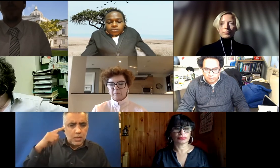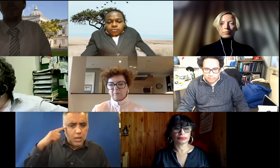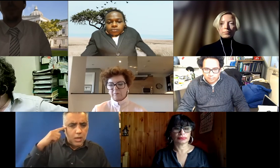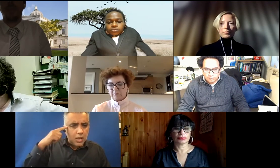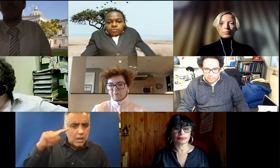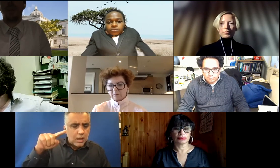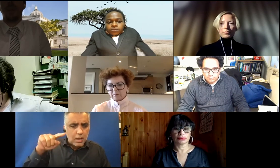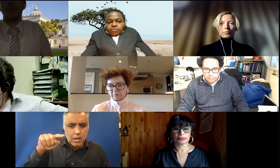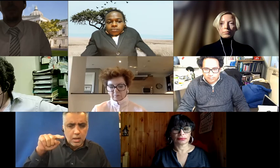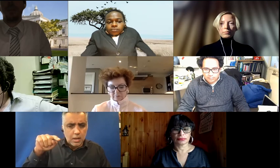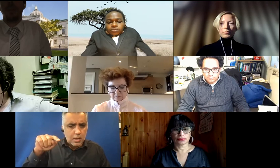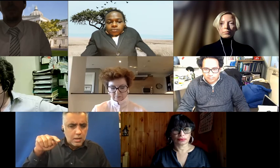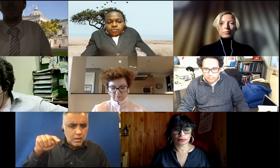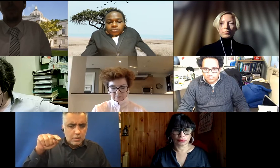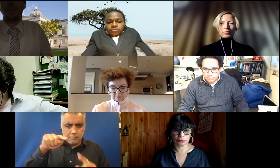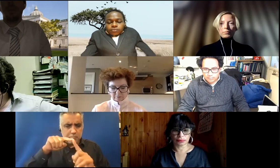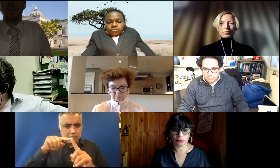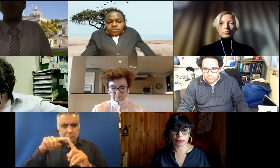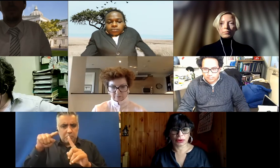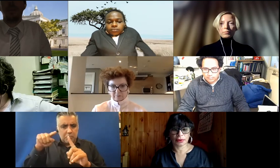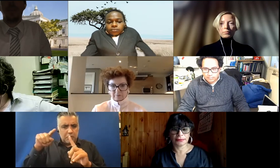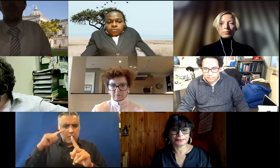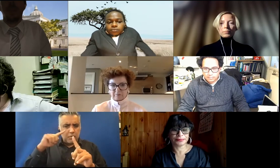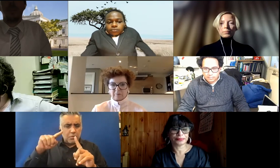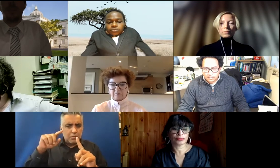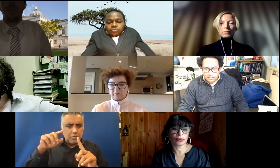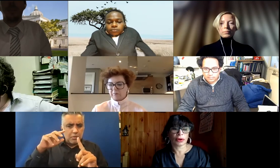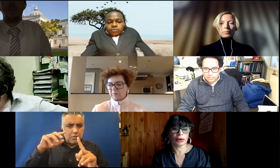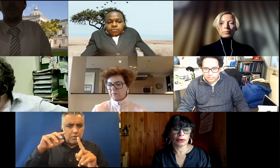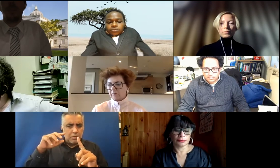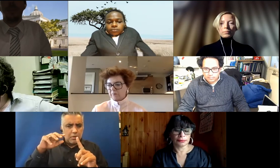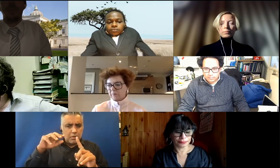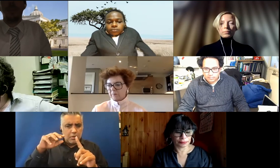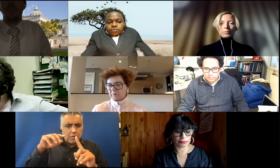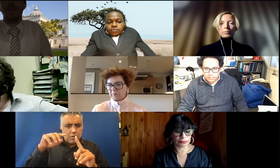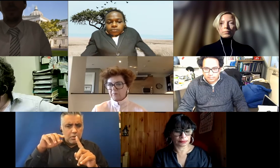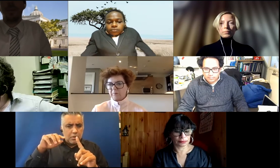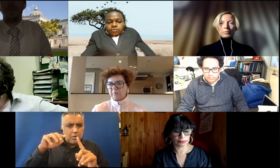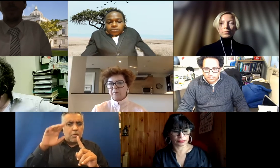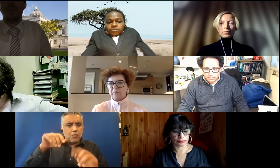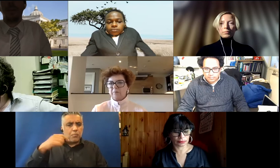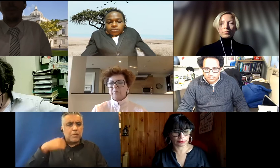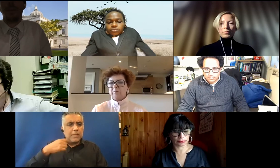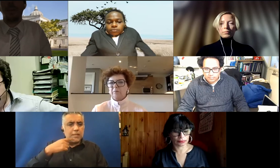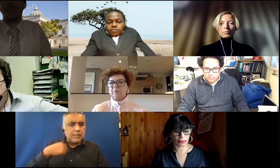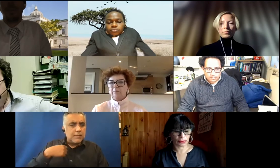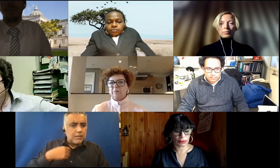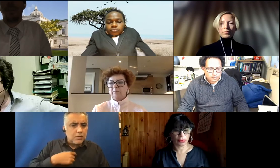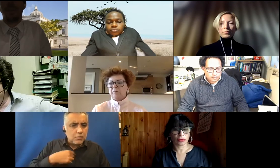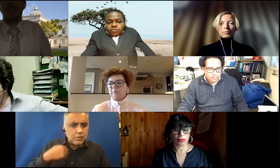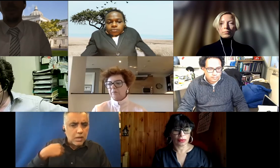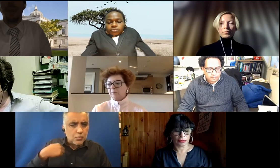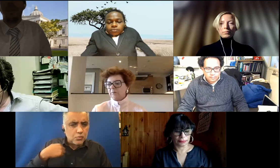is mostly to do with built environments. So Yulia, could you tell us and the audience,